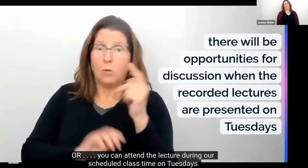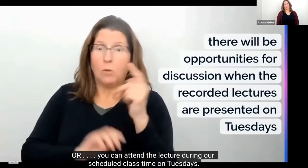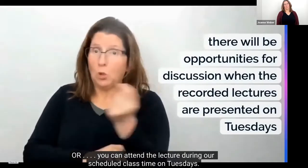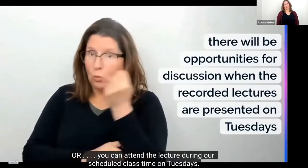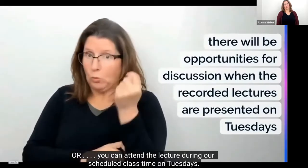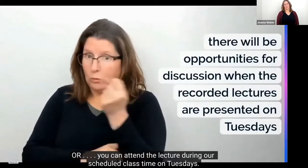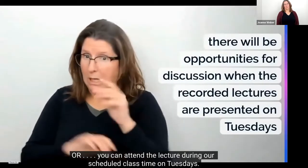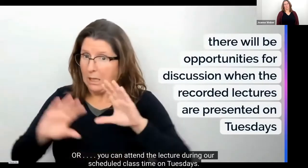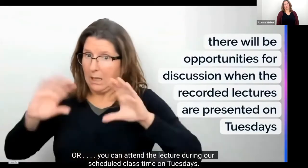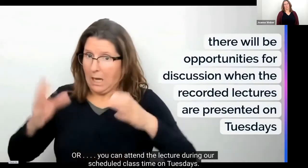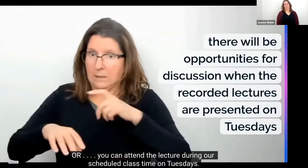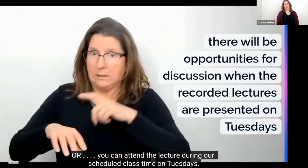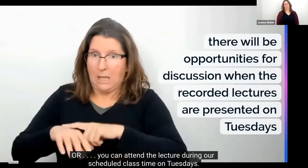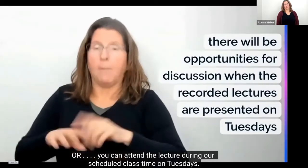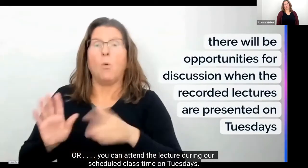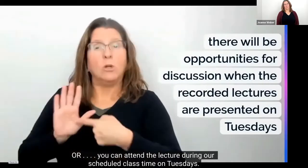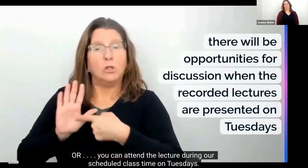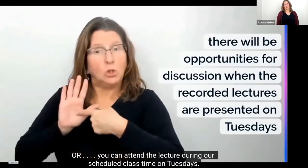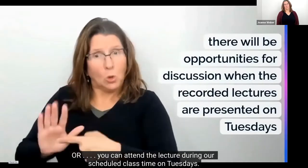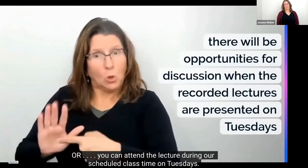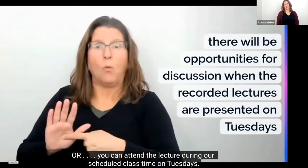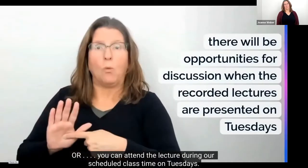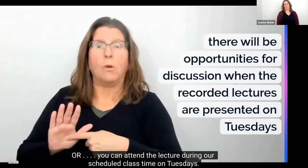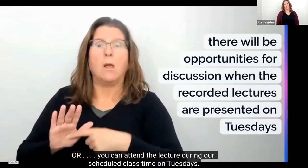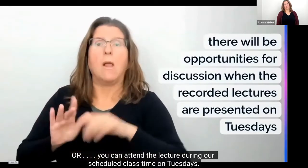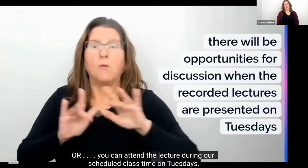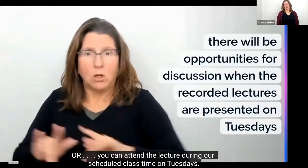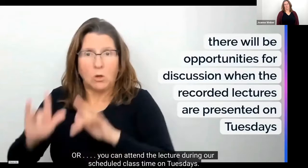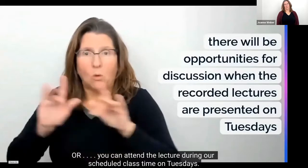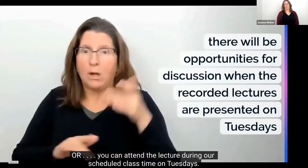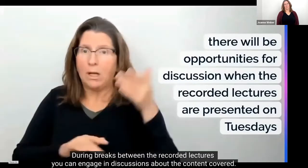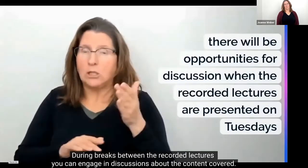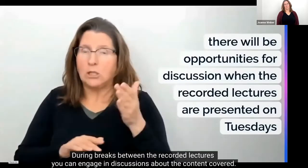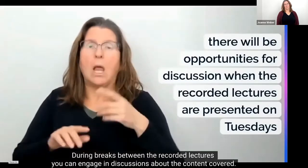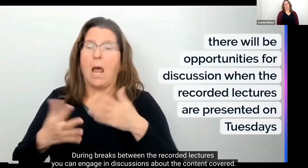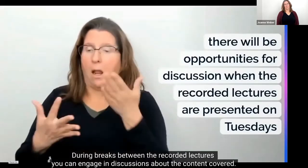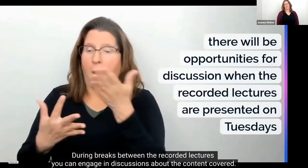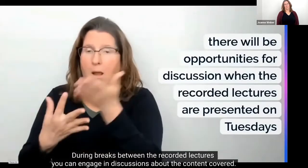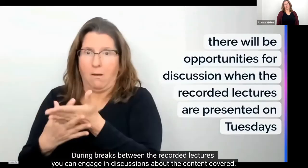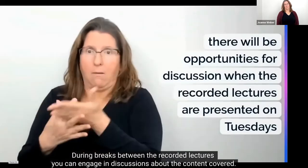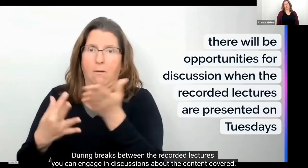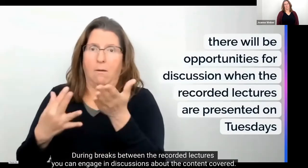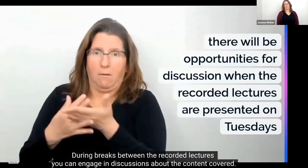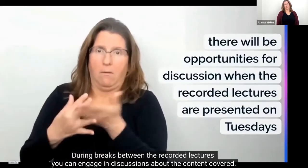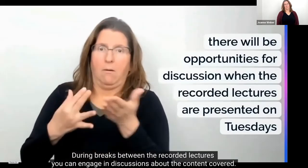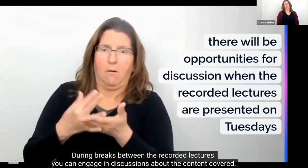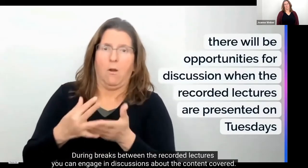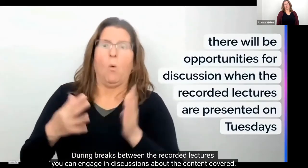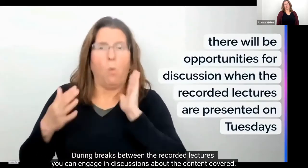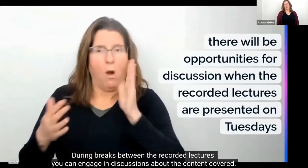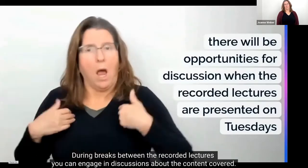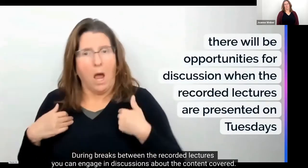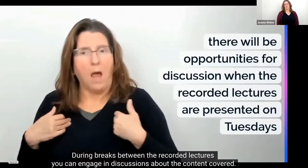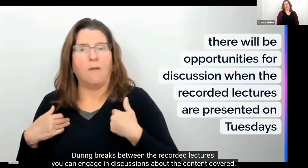you can attend the lecture during our scheduled class time on Tuesdays. And during breaks between the